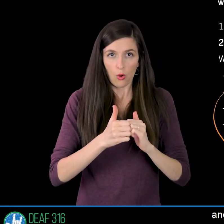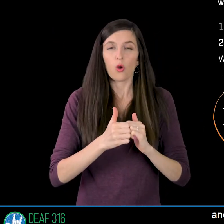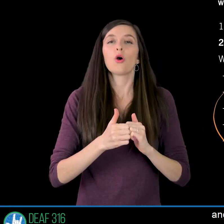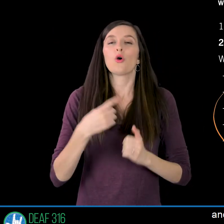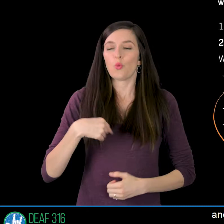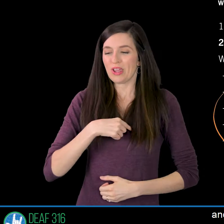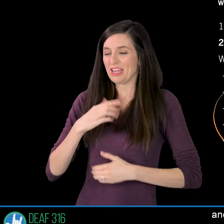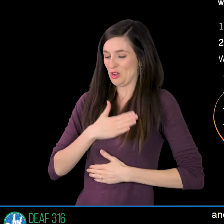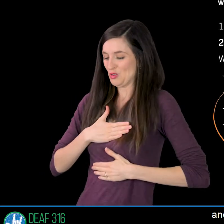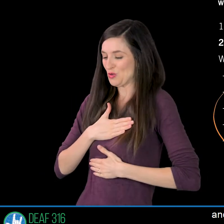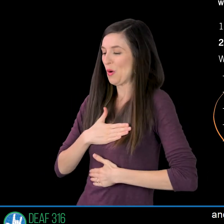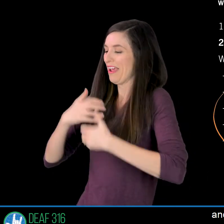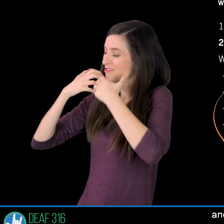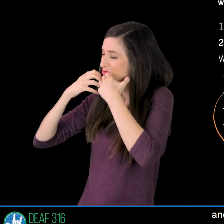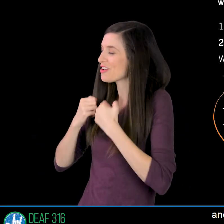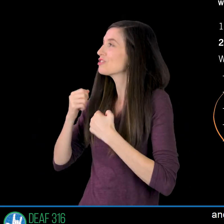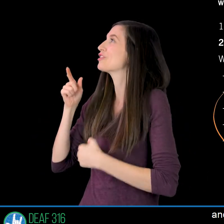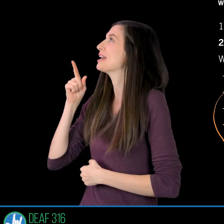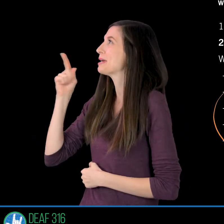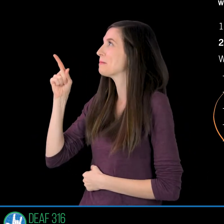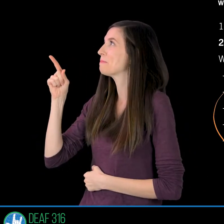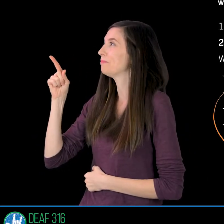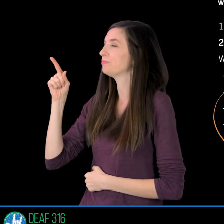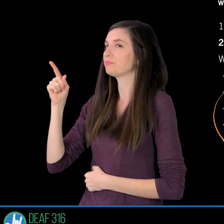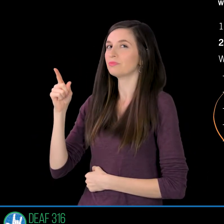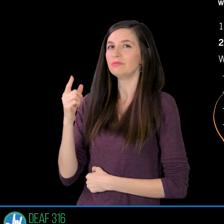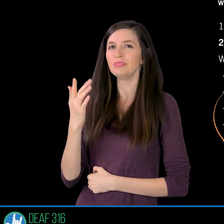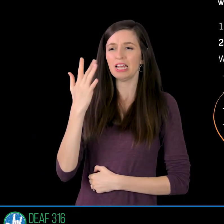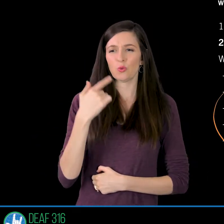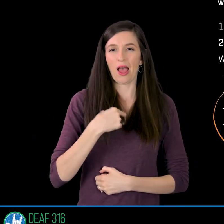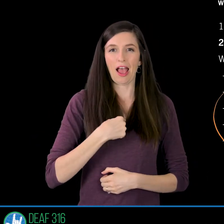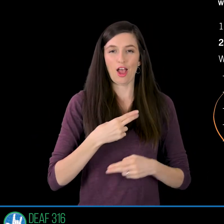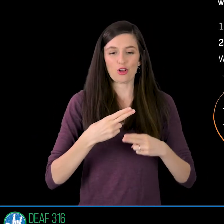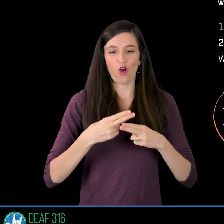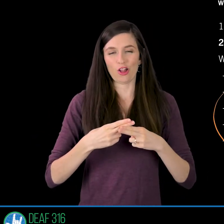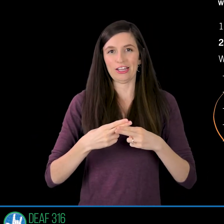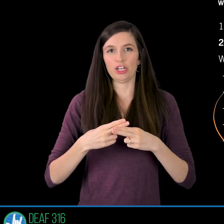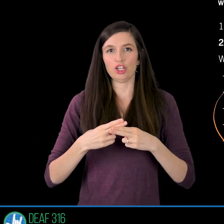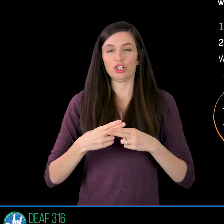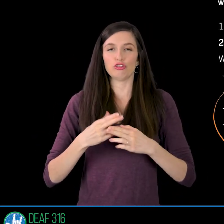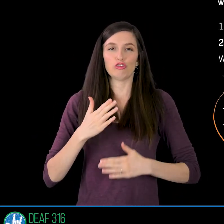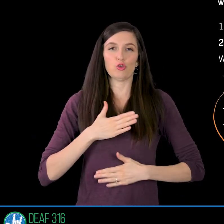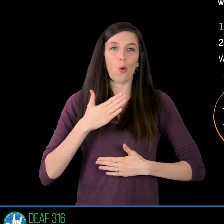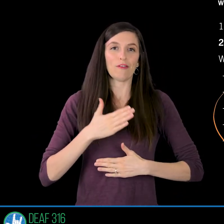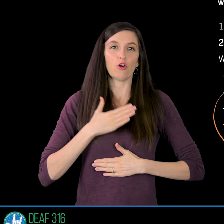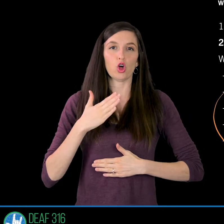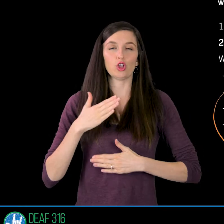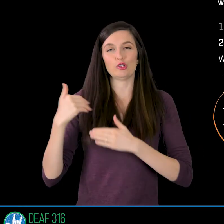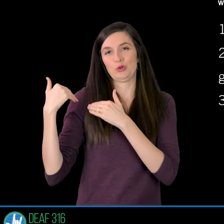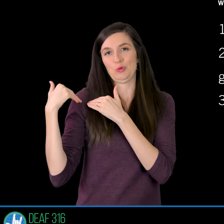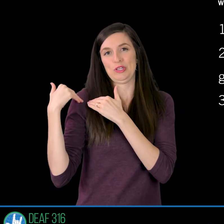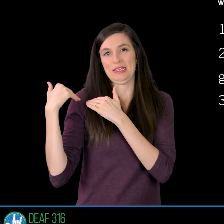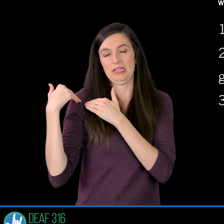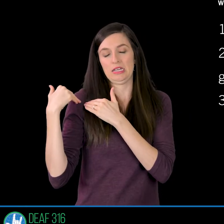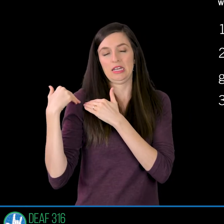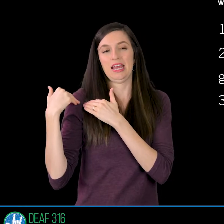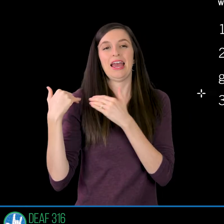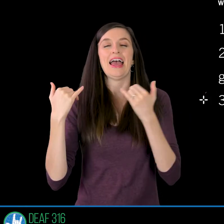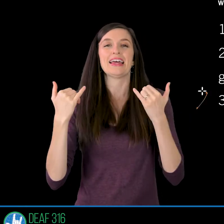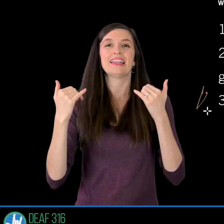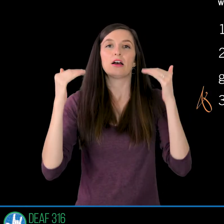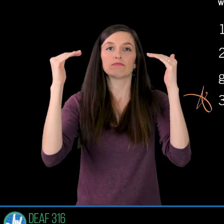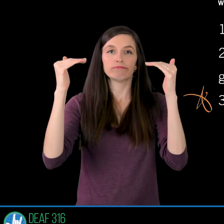by enjoying Him and treasuring Him, which is why I call it a joyful duty. And now,